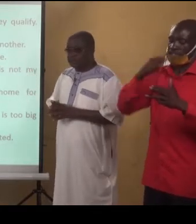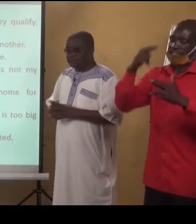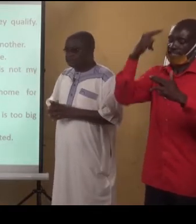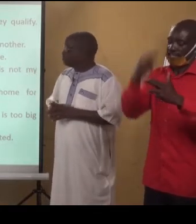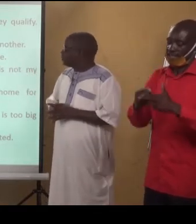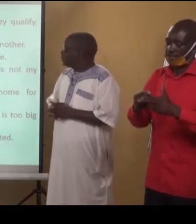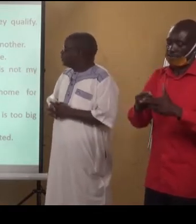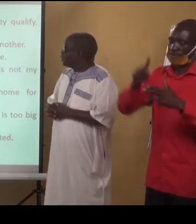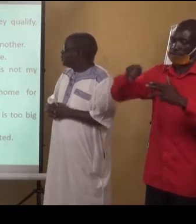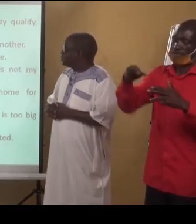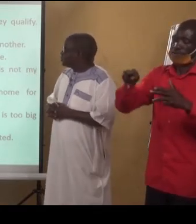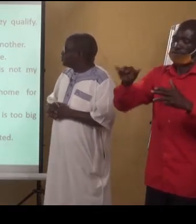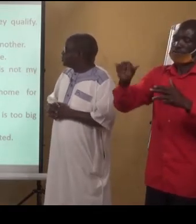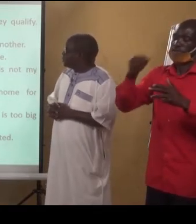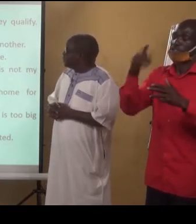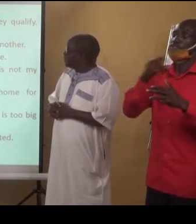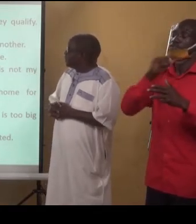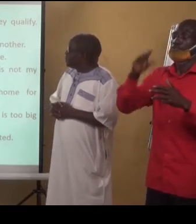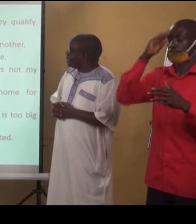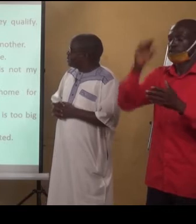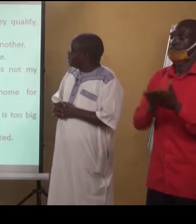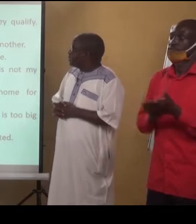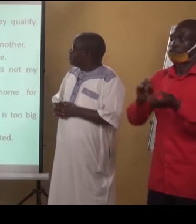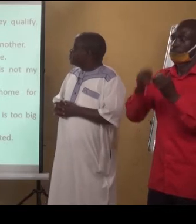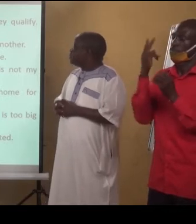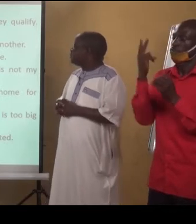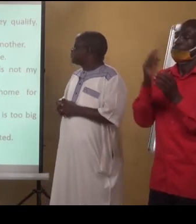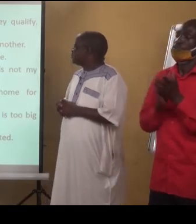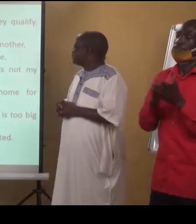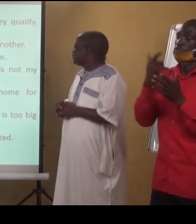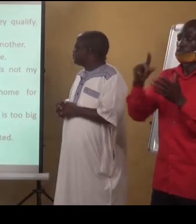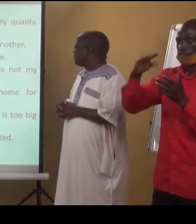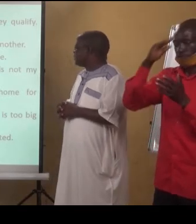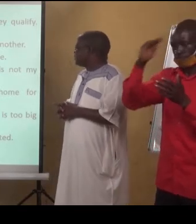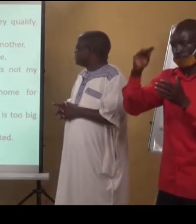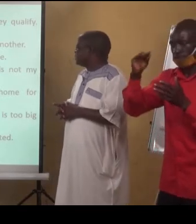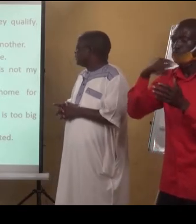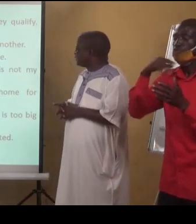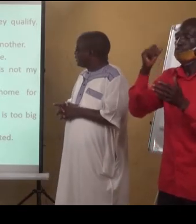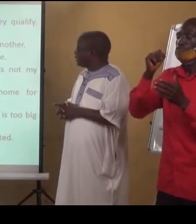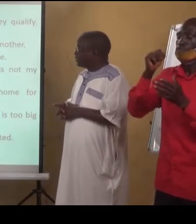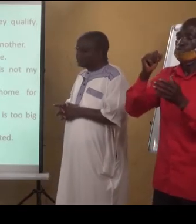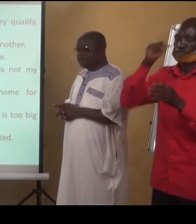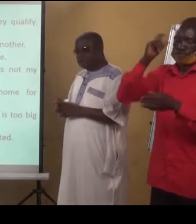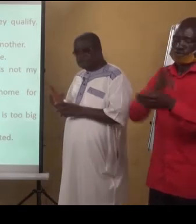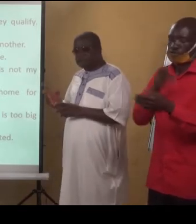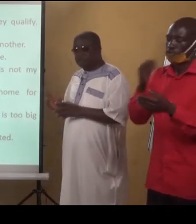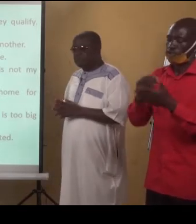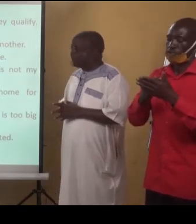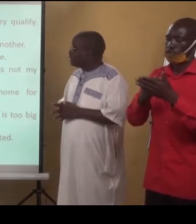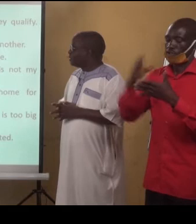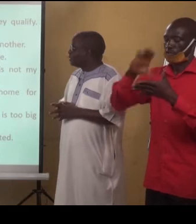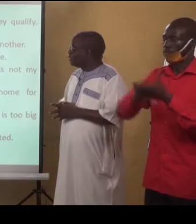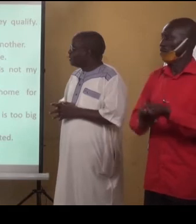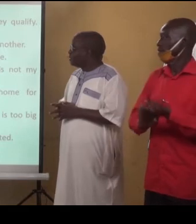man. Number two, the man whose daughter got married is here. As in number